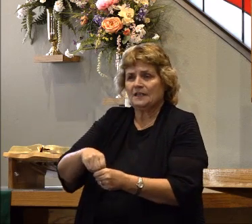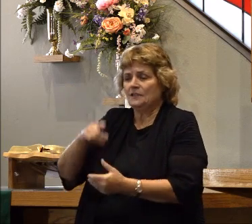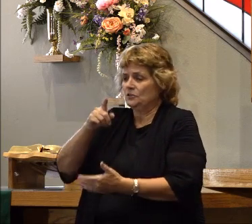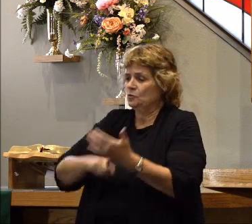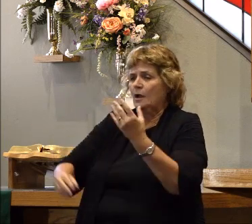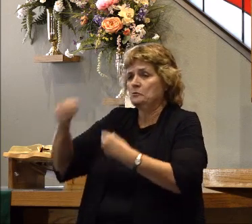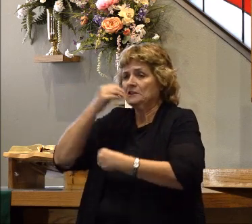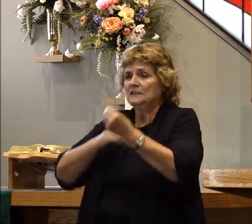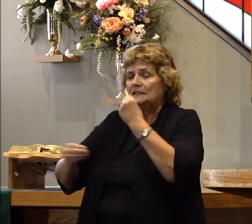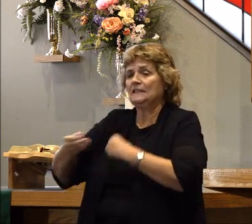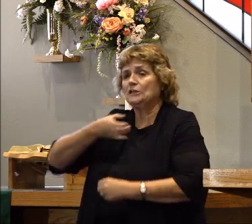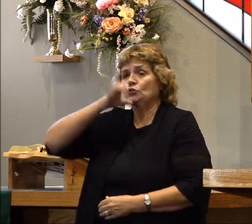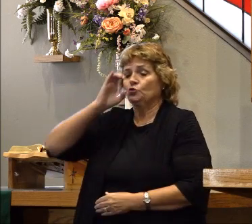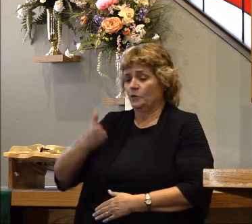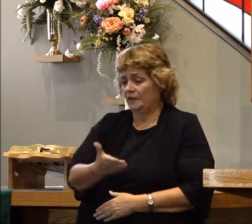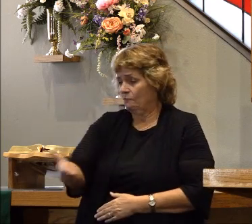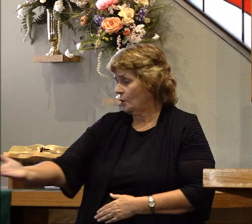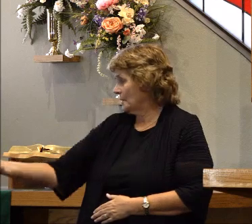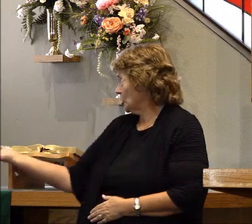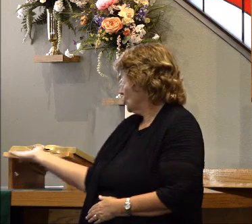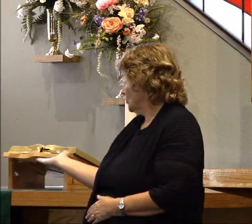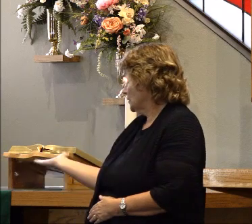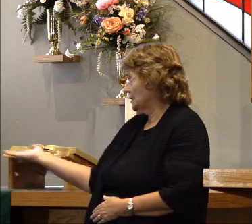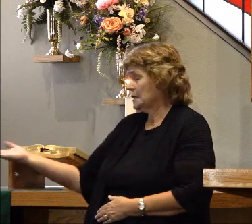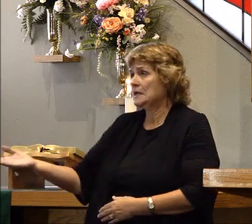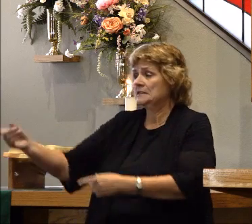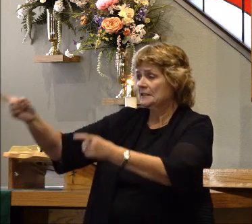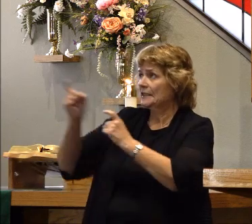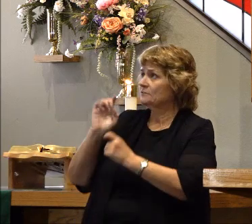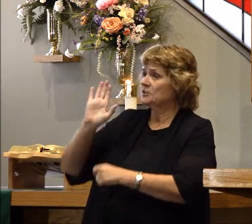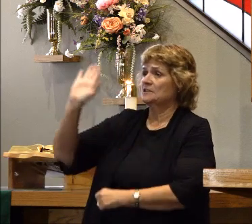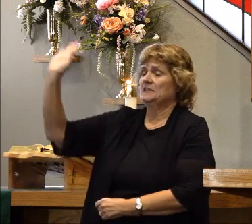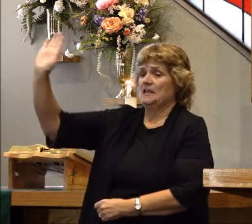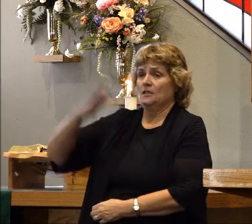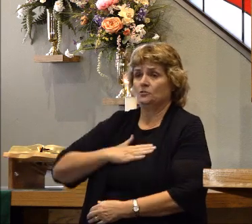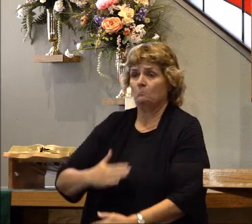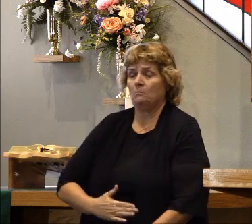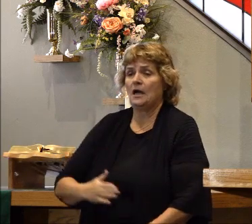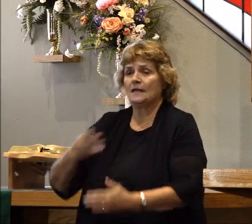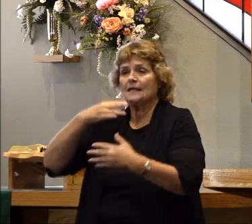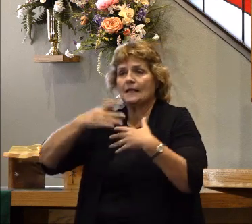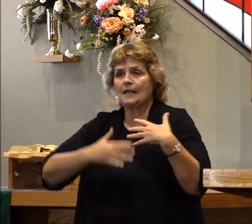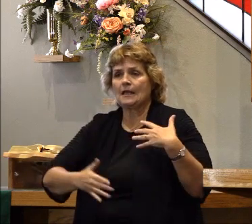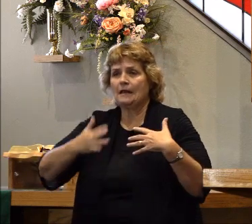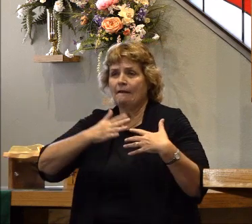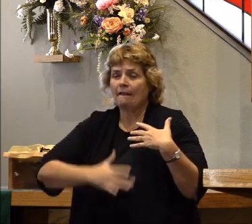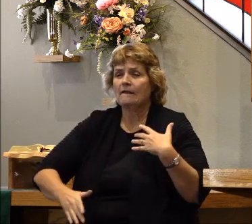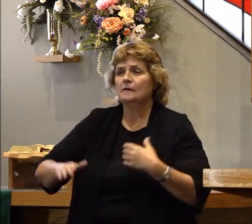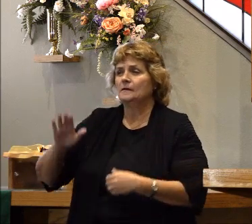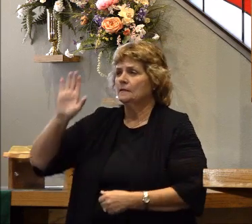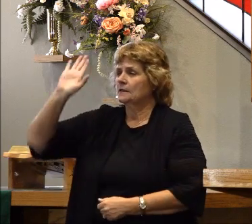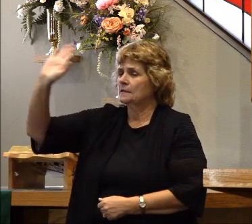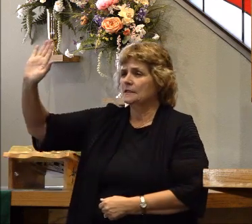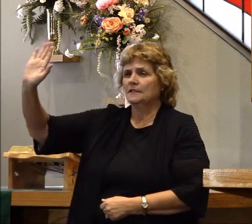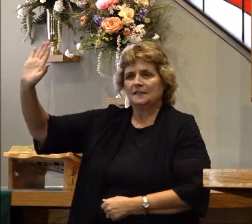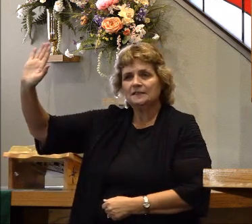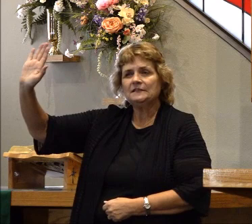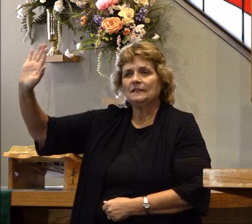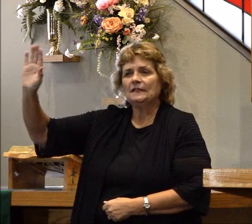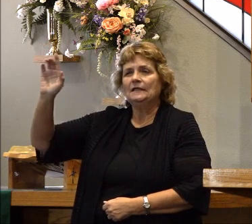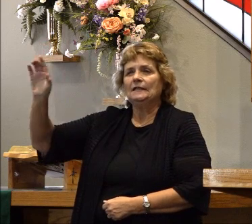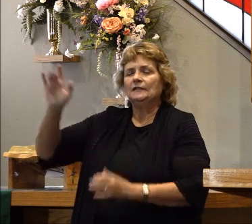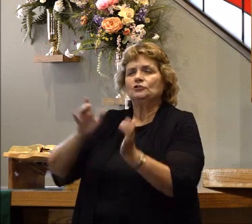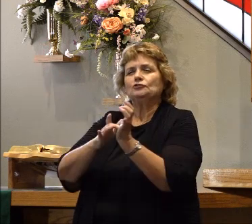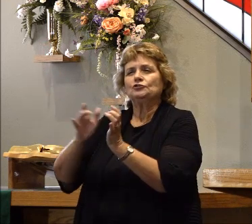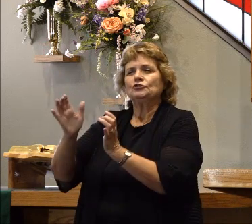as he gives us his body and blood. His submission to the Jewish and even the Roman authority